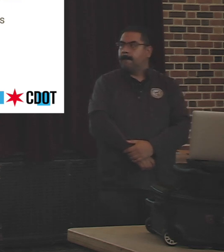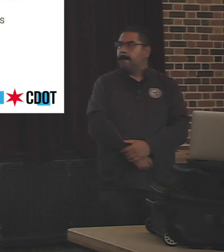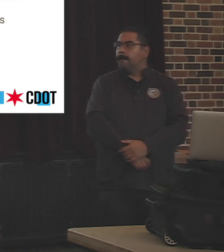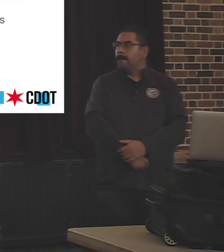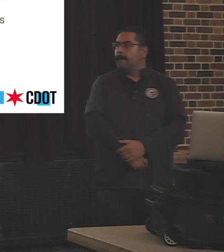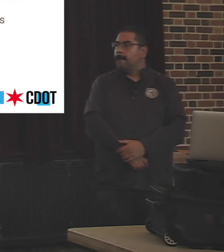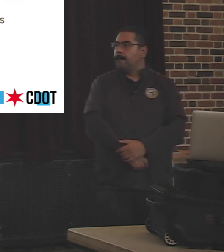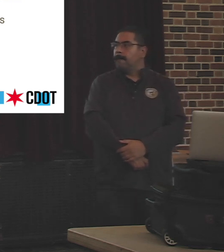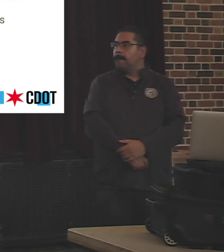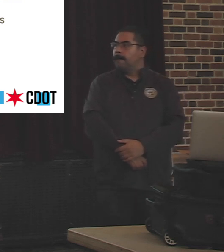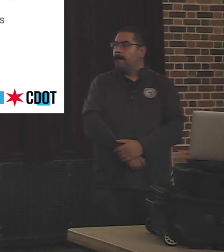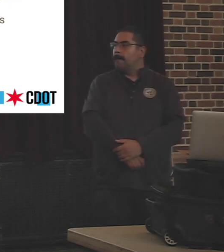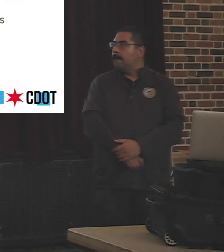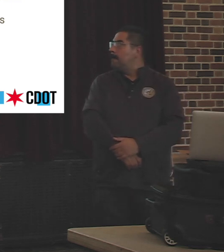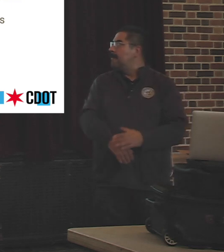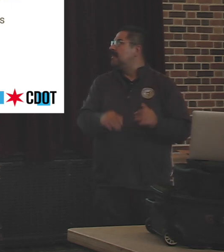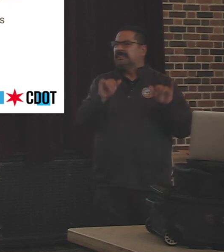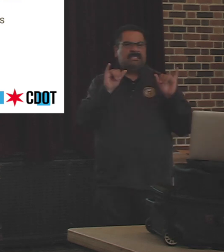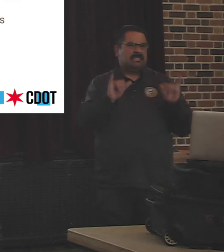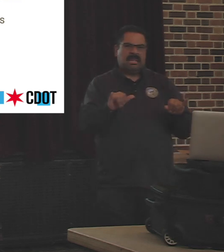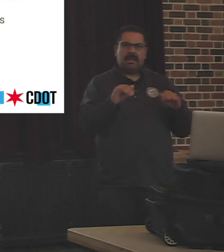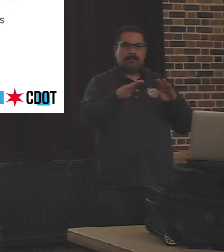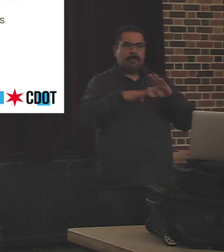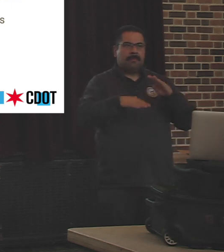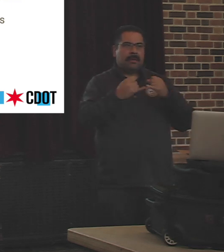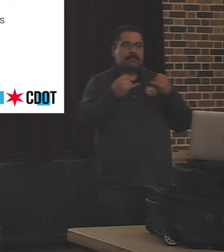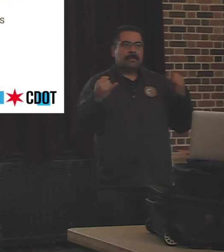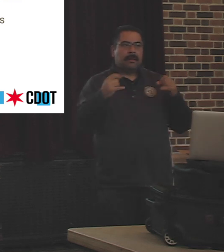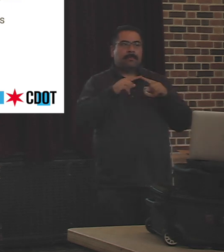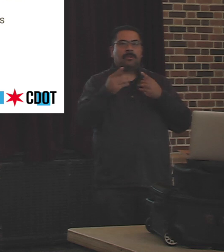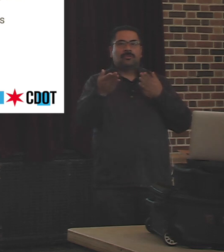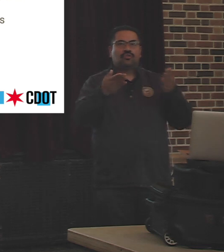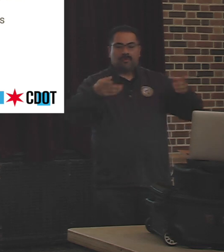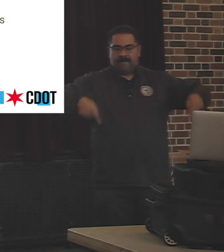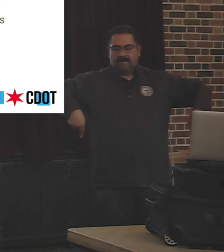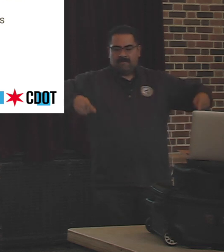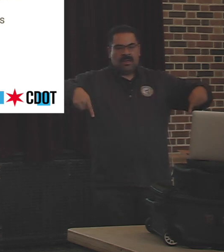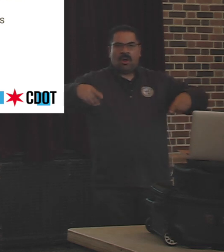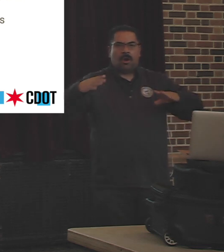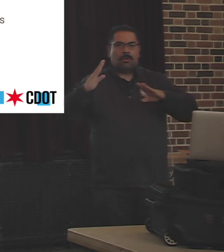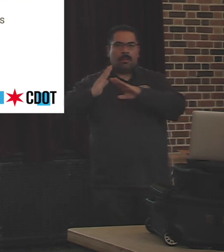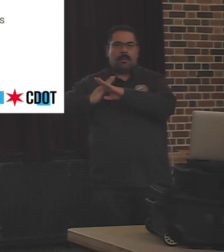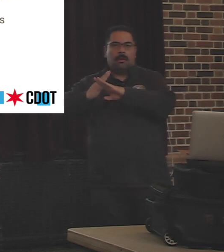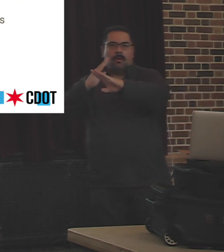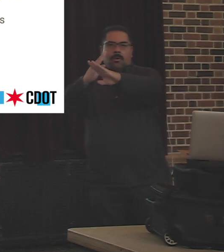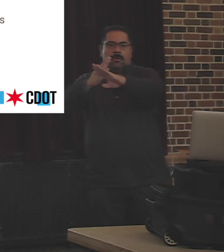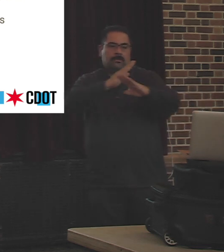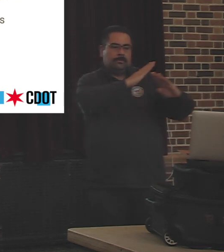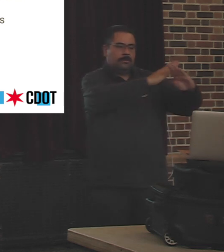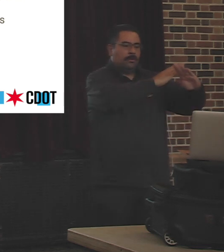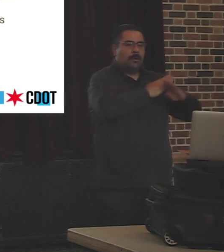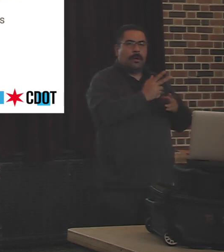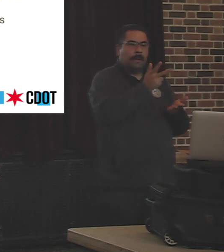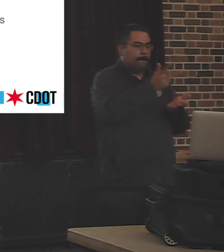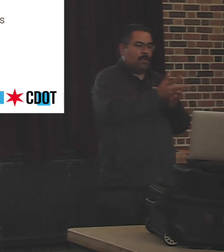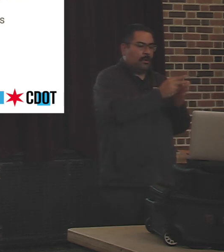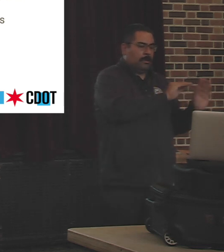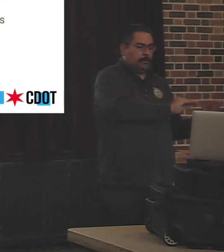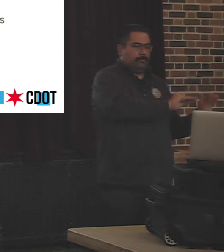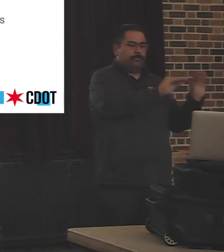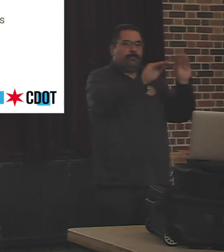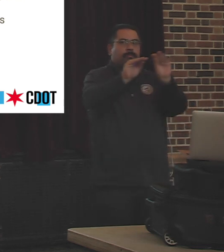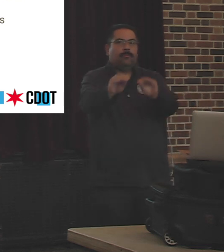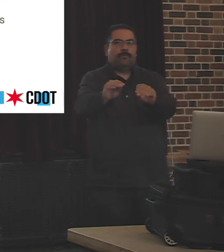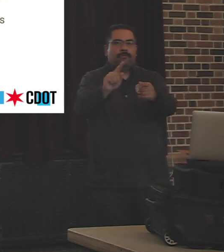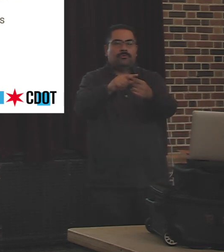Again, strategy 2 has the same baseline, but the service drives are closed and parking is relocated from the service drives to